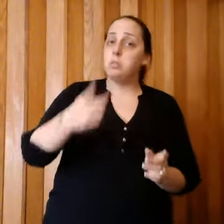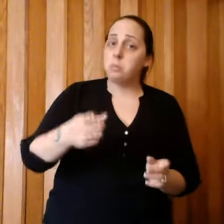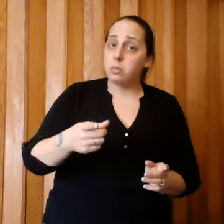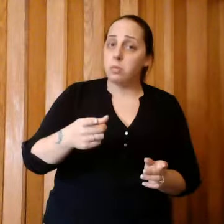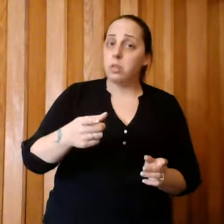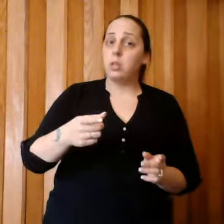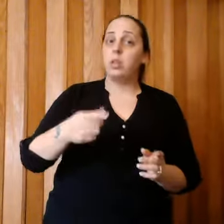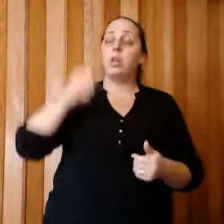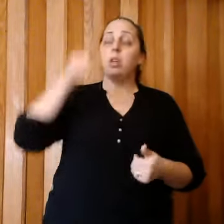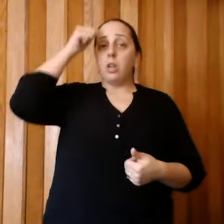Peter.